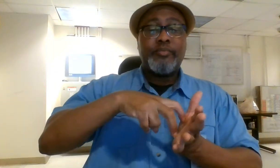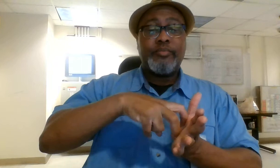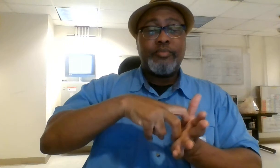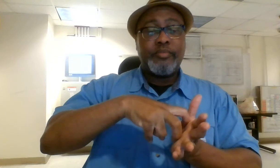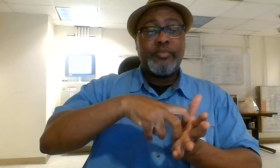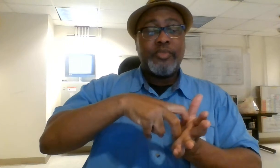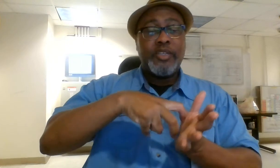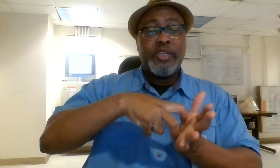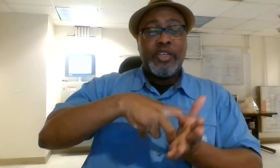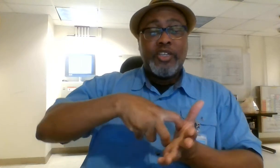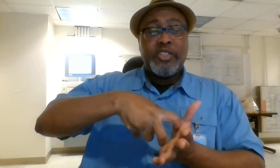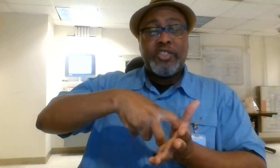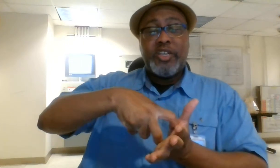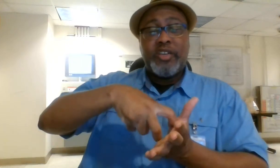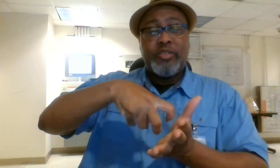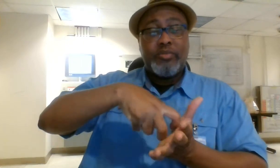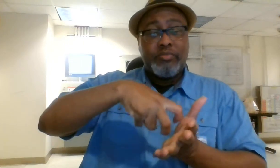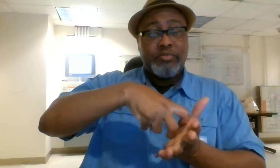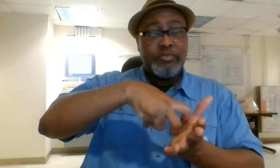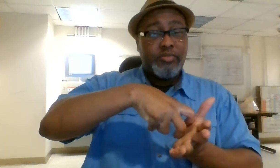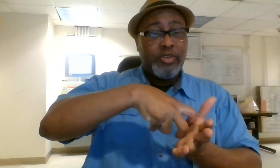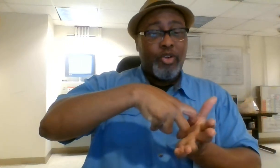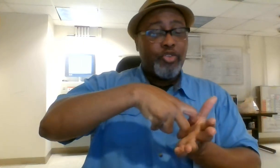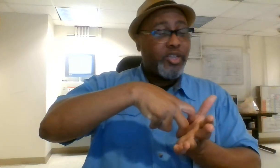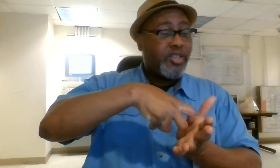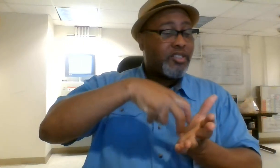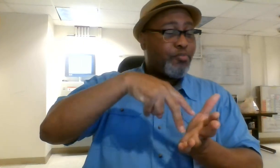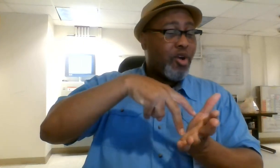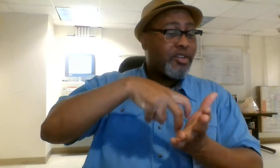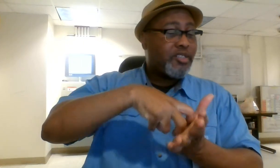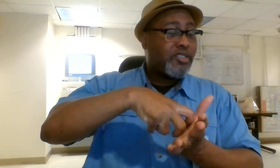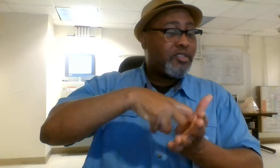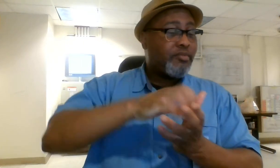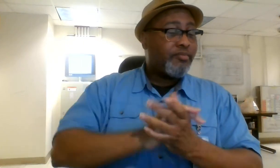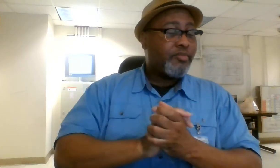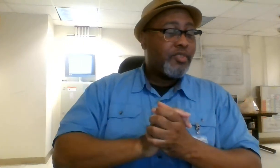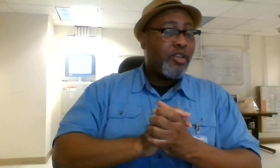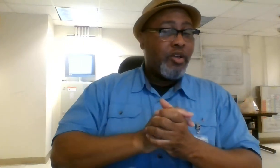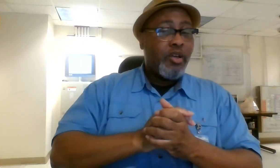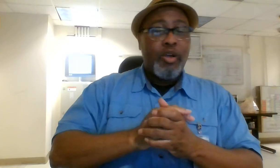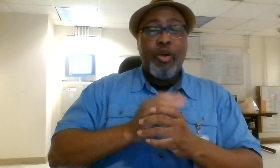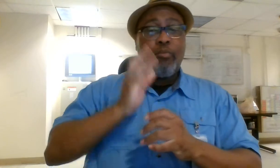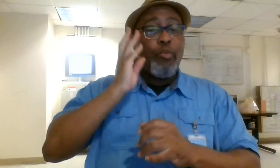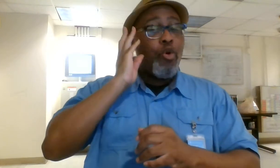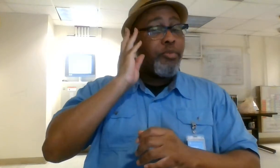Protestant. To kneel on your knees. Protestant. Mormon.